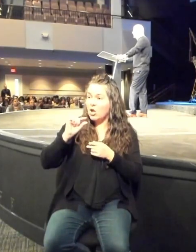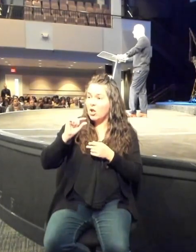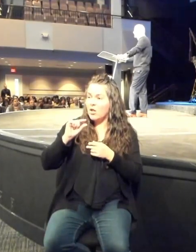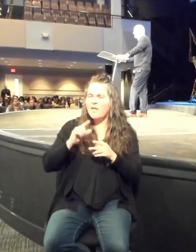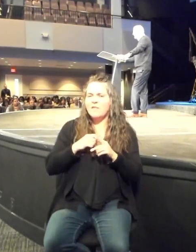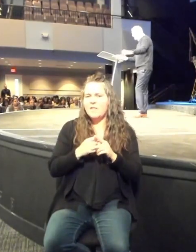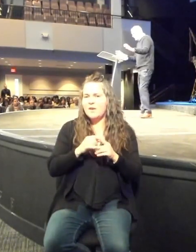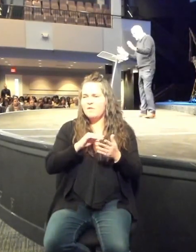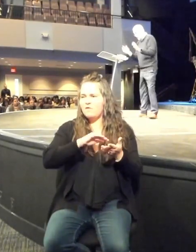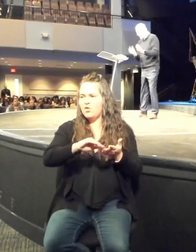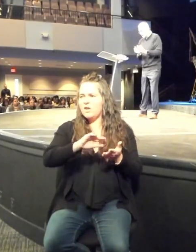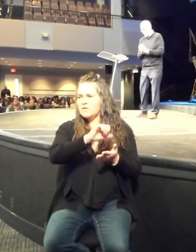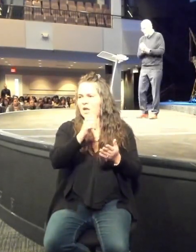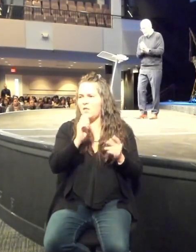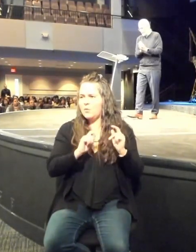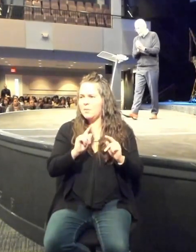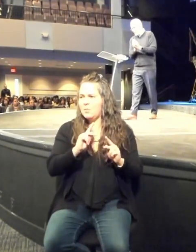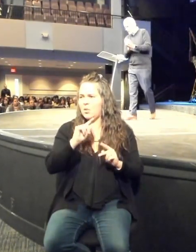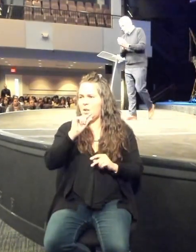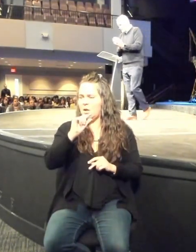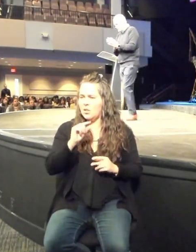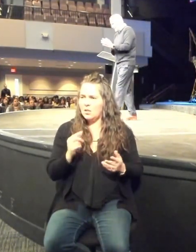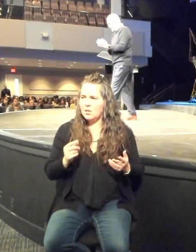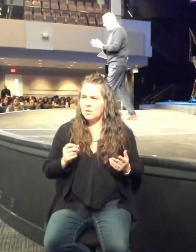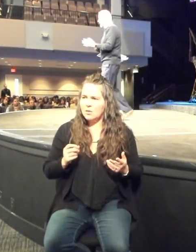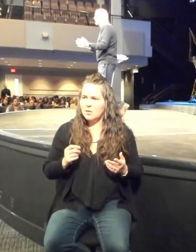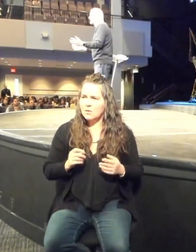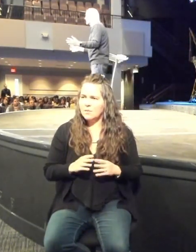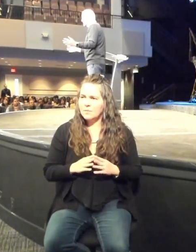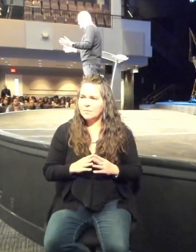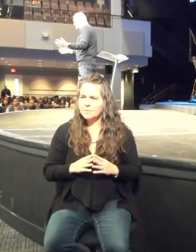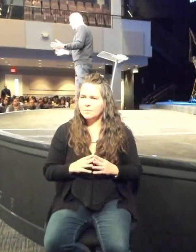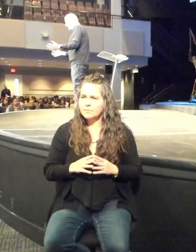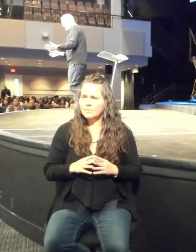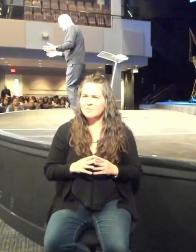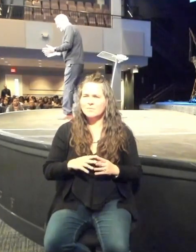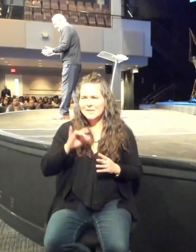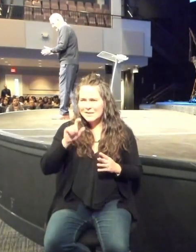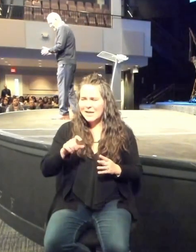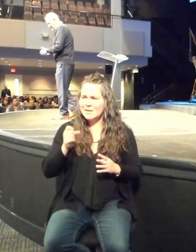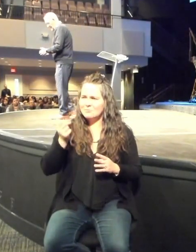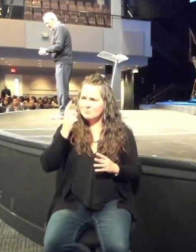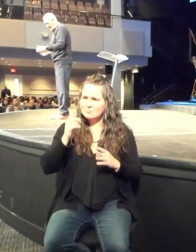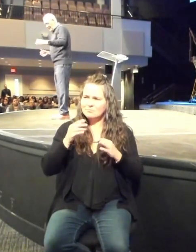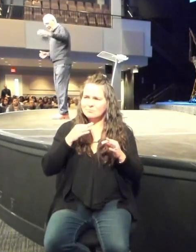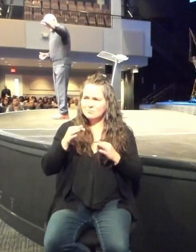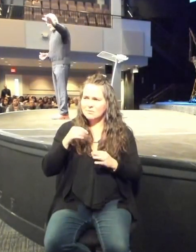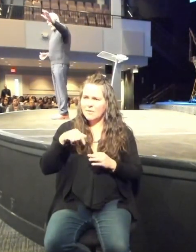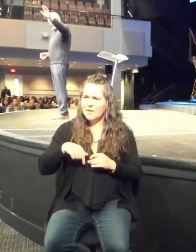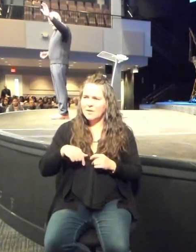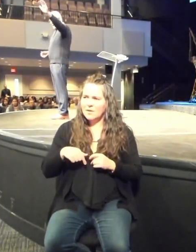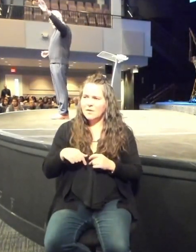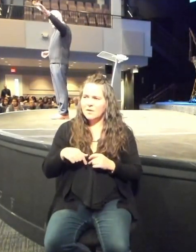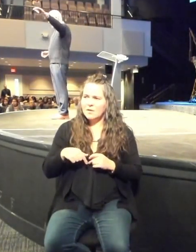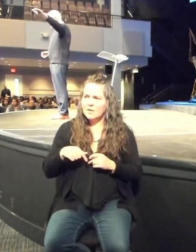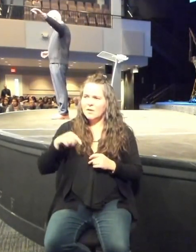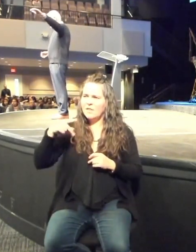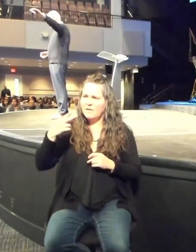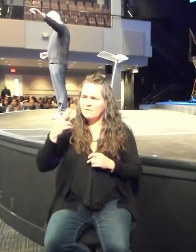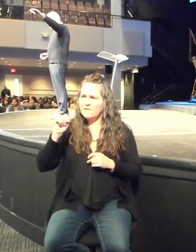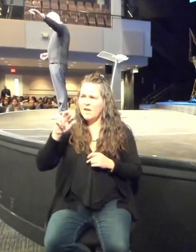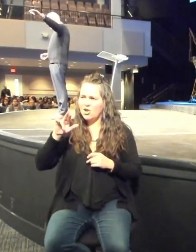are forgiven." Let's understand this for a moment. Got to get this story. A Pharisee, hard